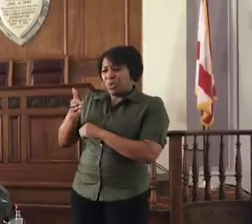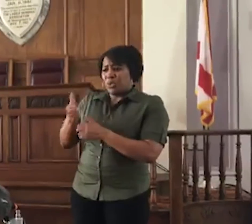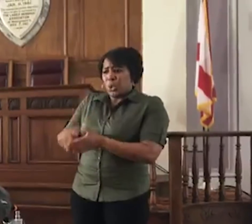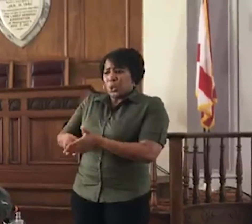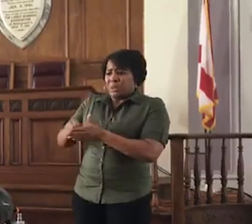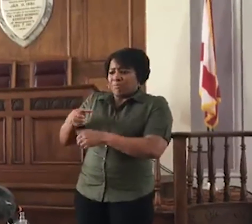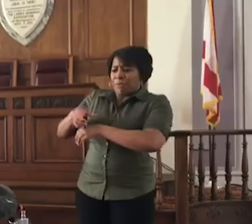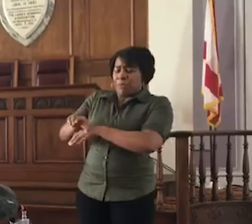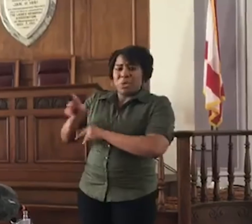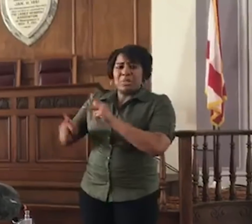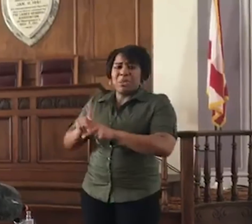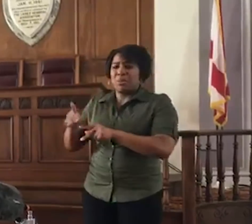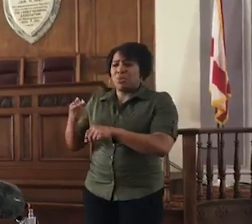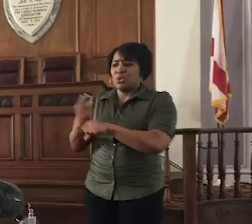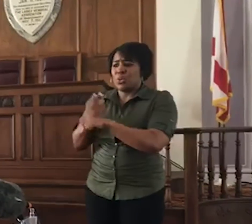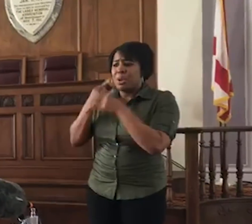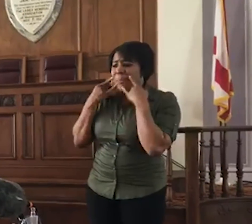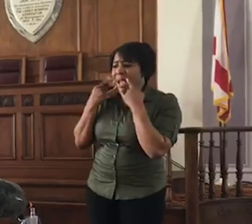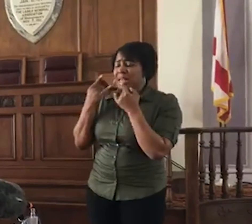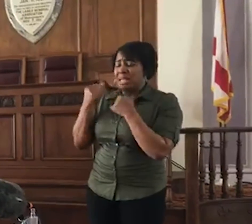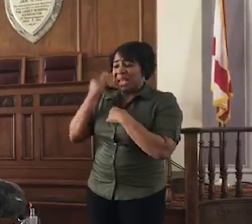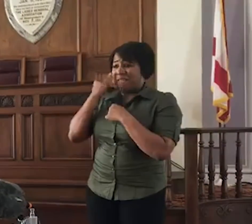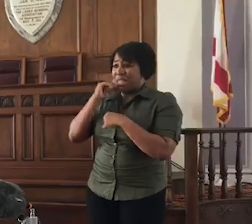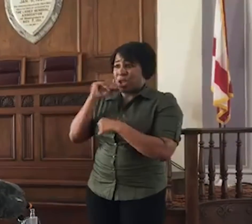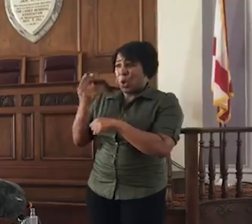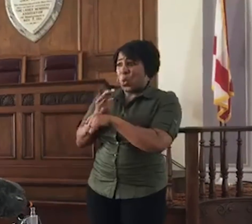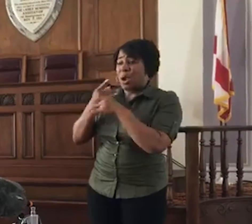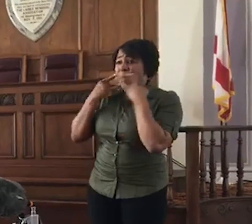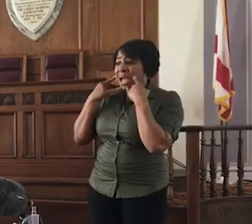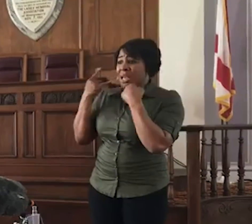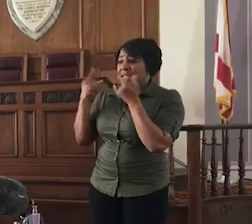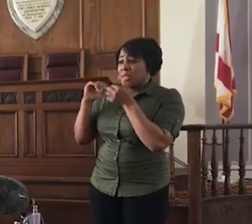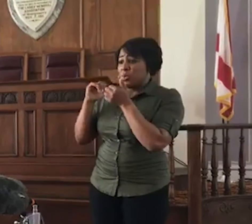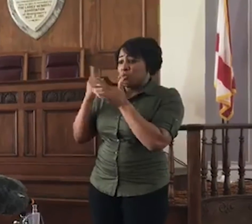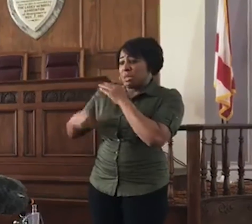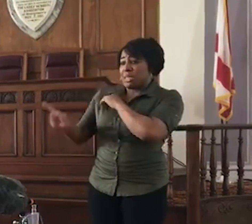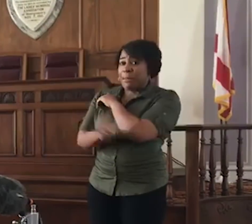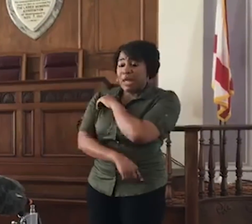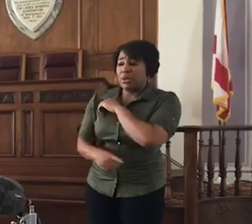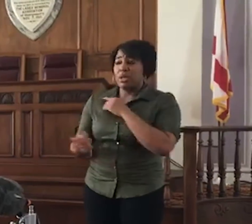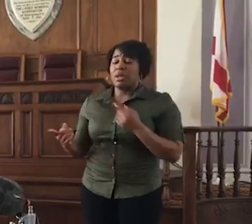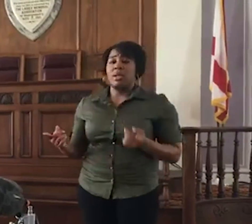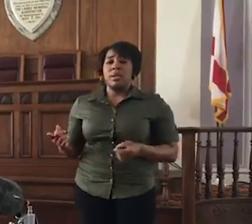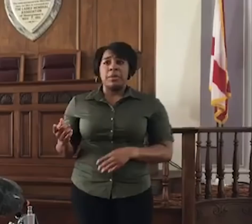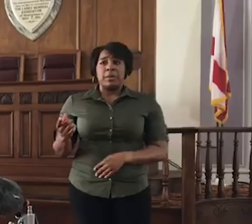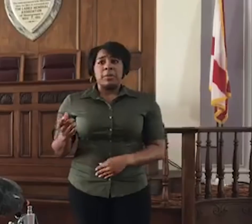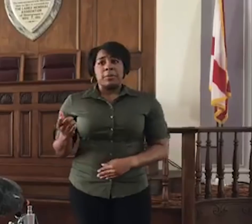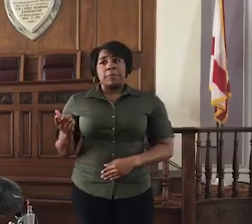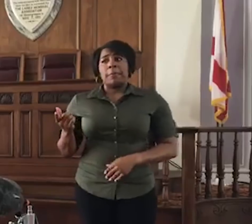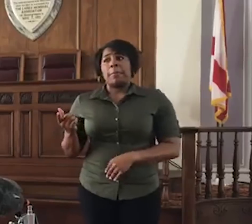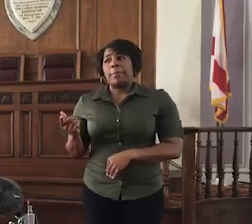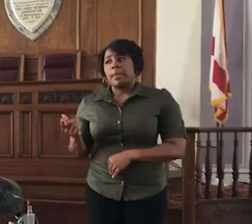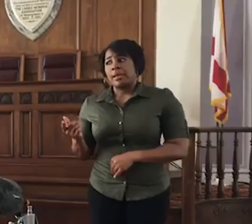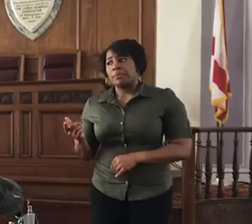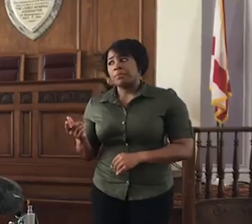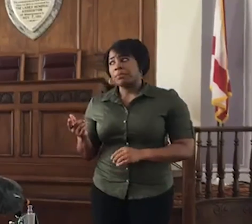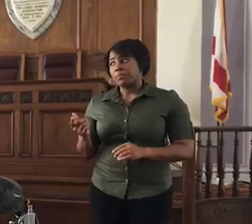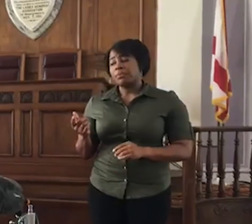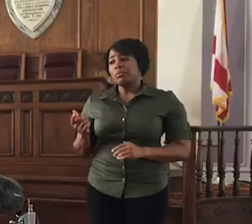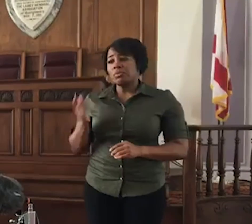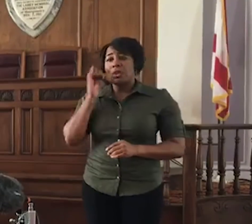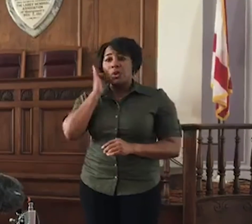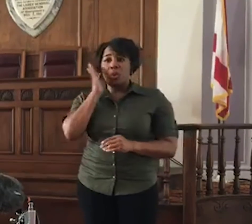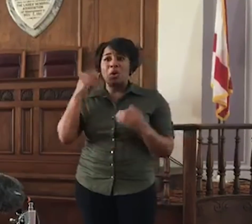that just refused to wear a mask? Well, the idea is not to have to issue penalties, but there is a penalty of